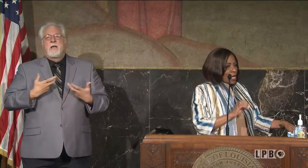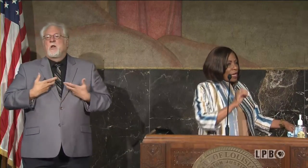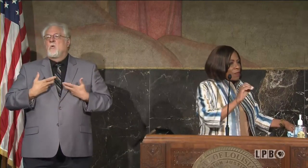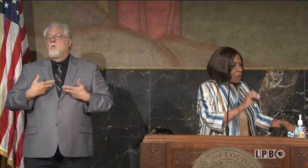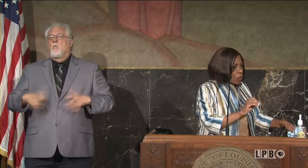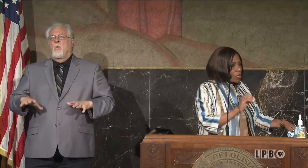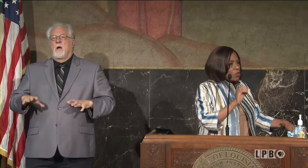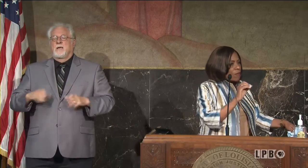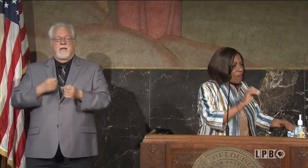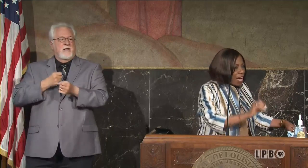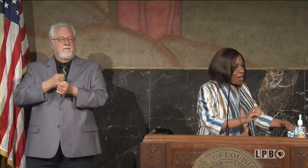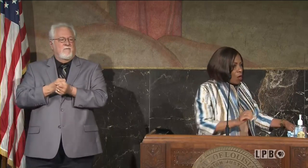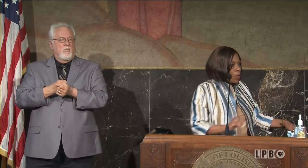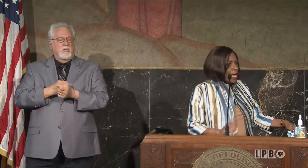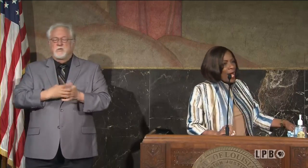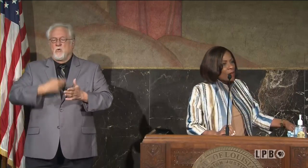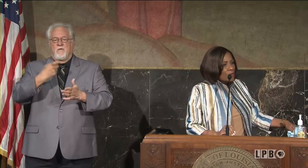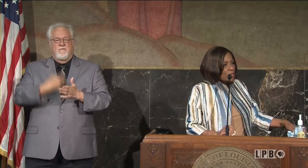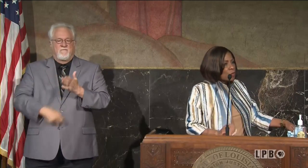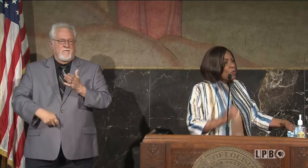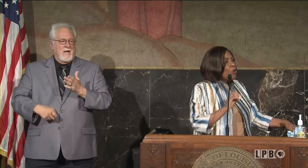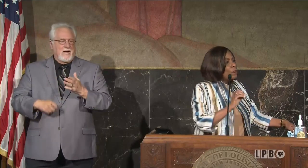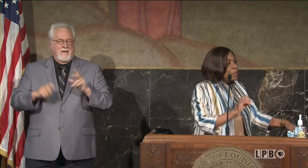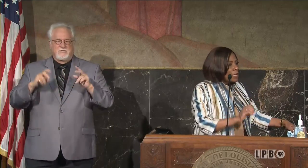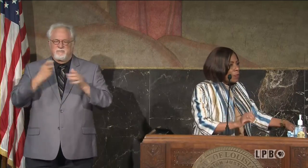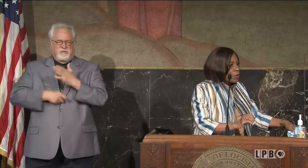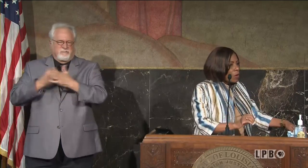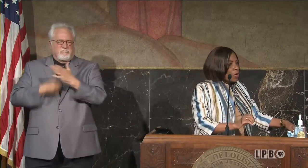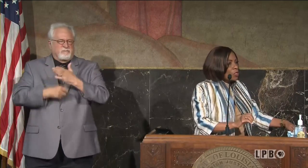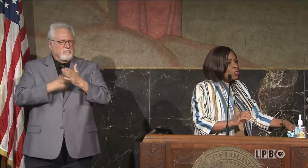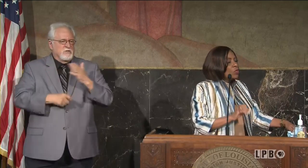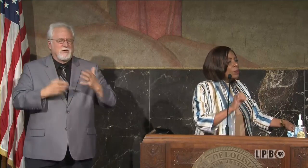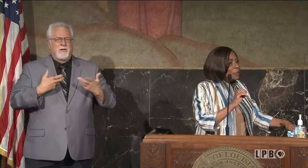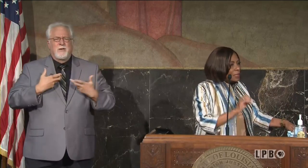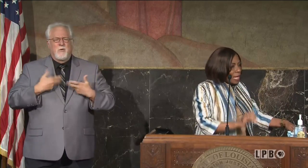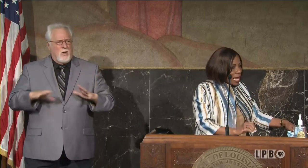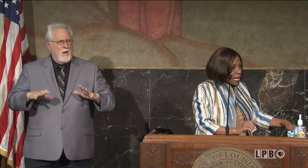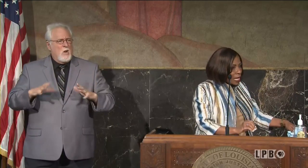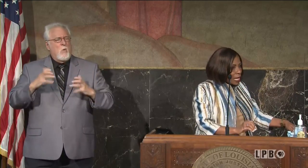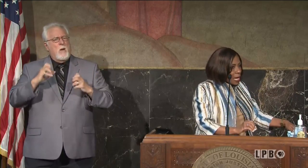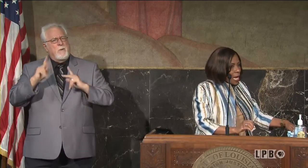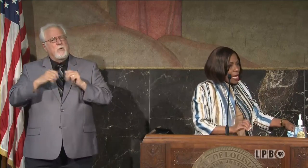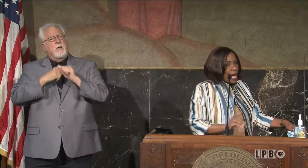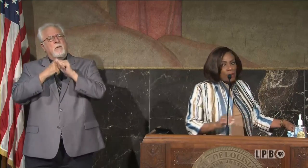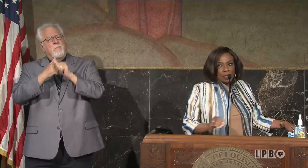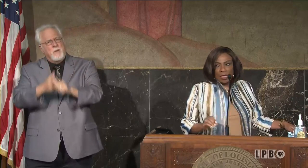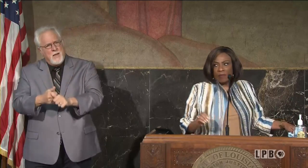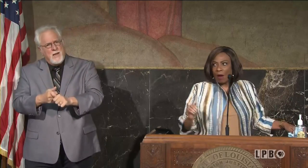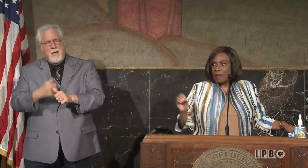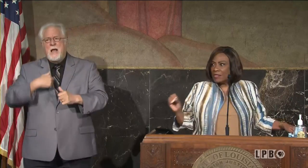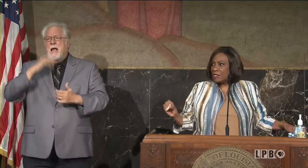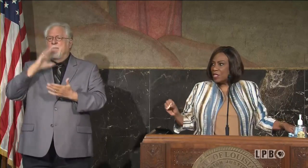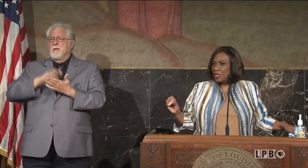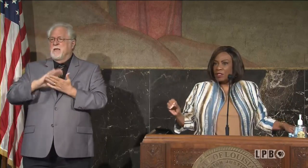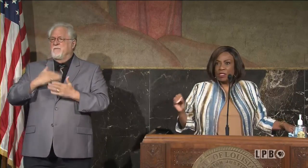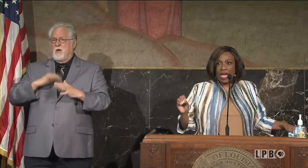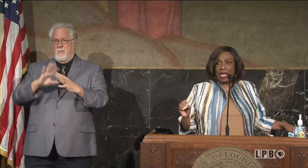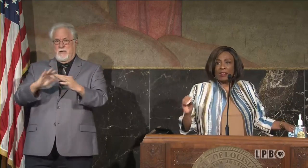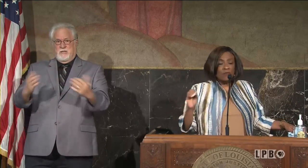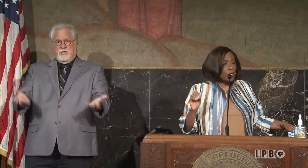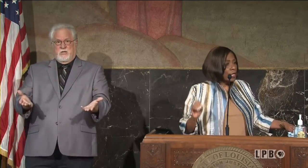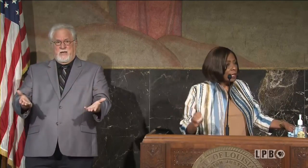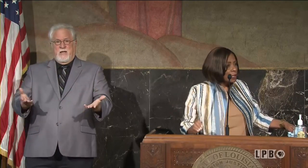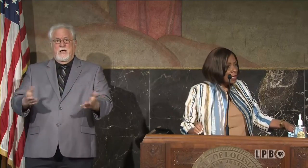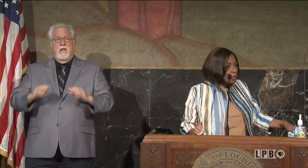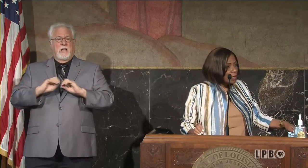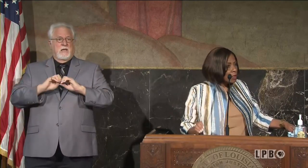to enforce or fine our way out of this. We want people to comply. And I believe our message here today